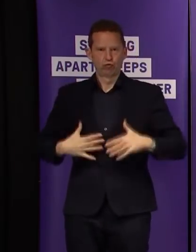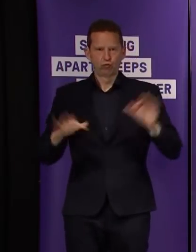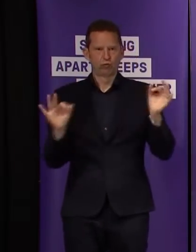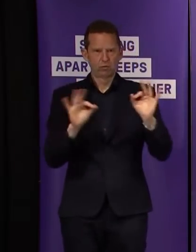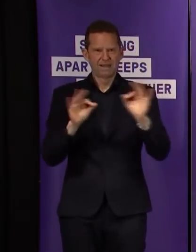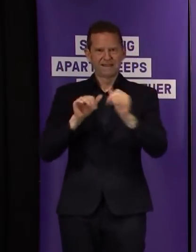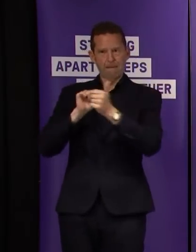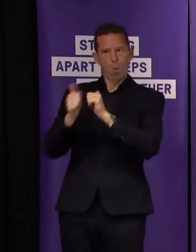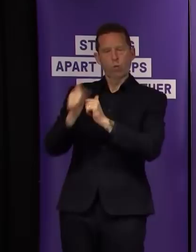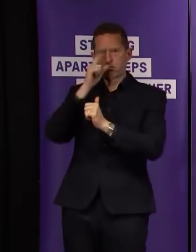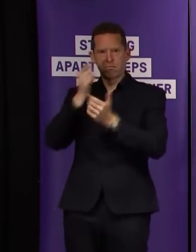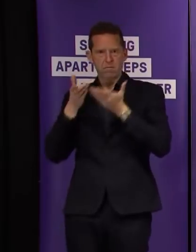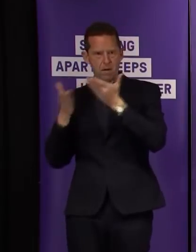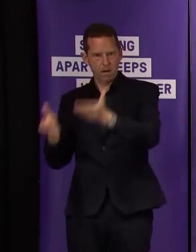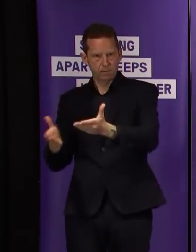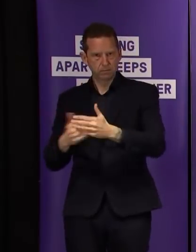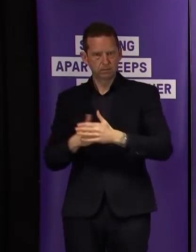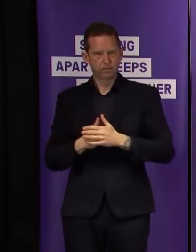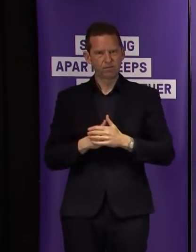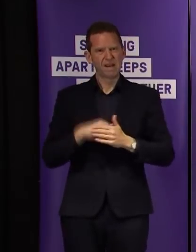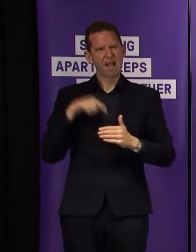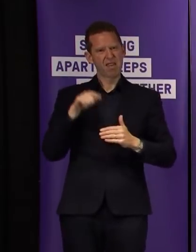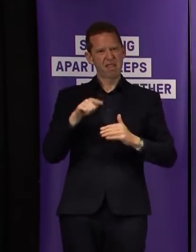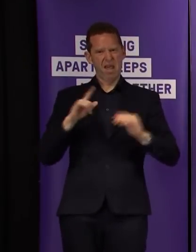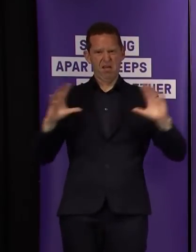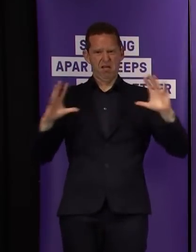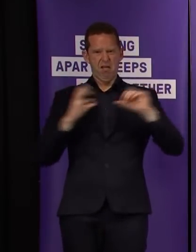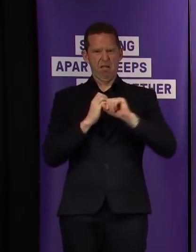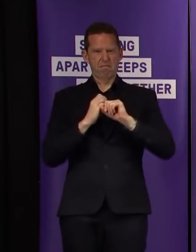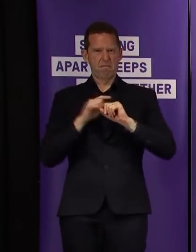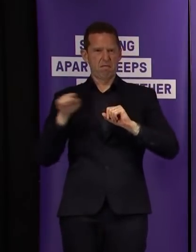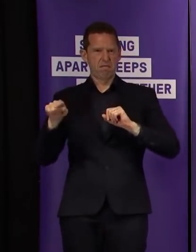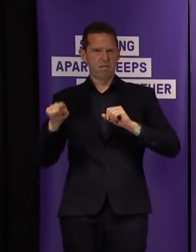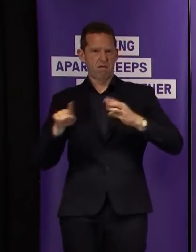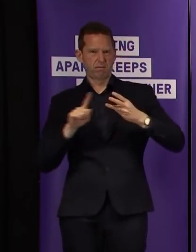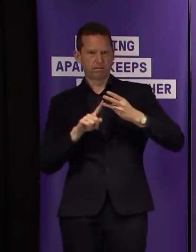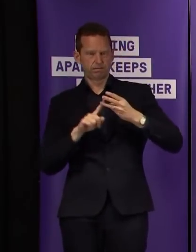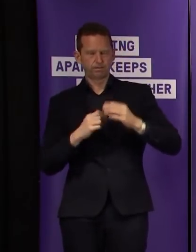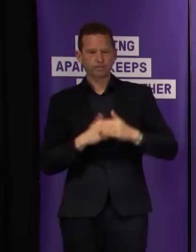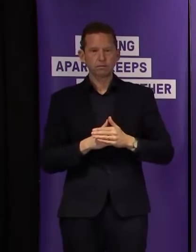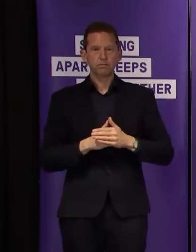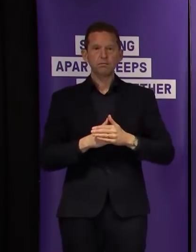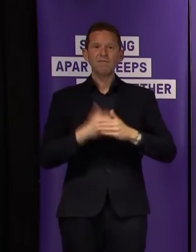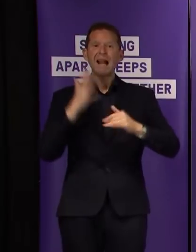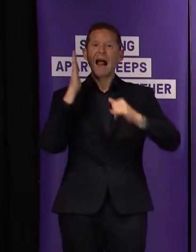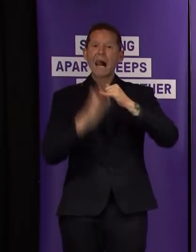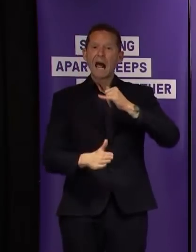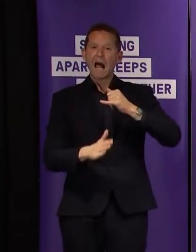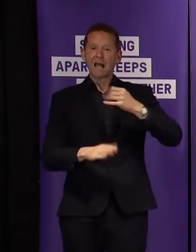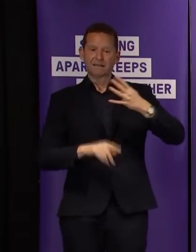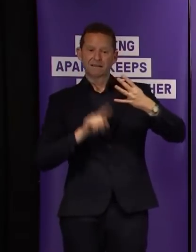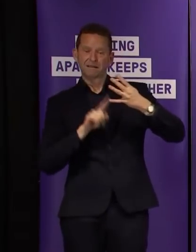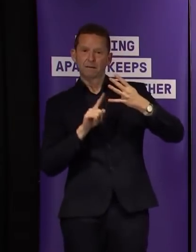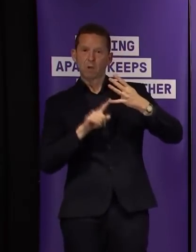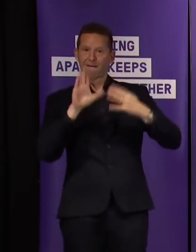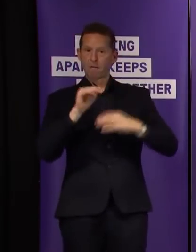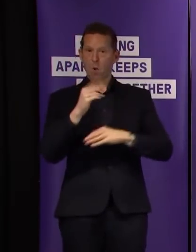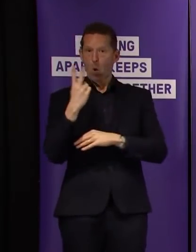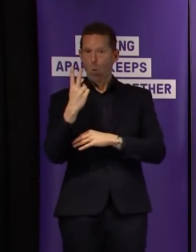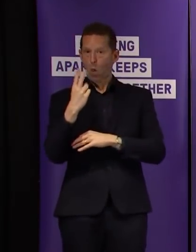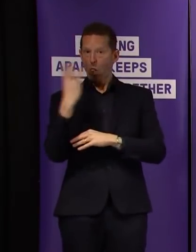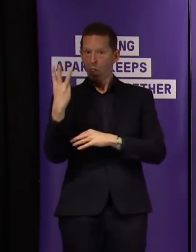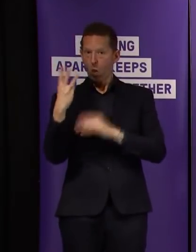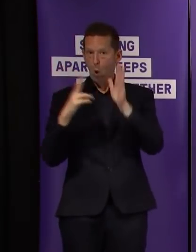That is, I think, a reasonable representation of that step. The last step from 23